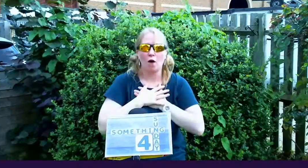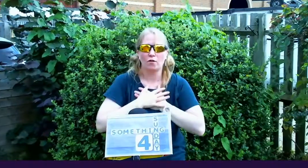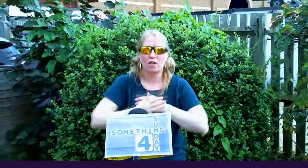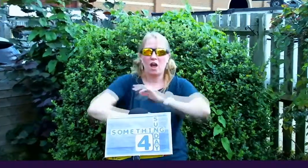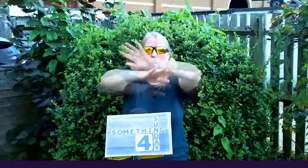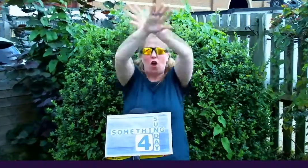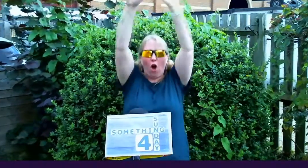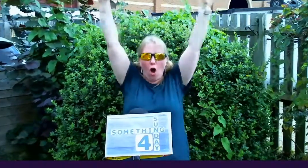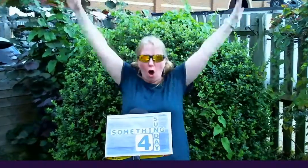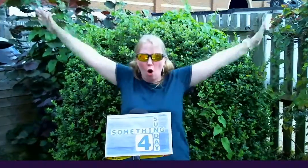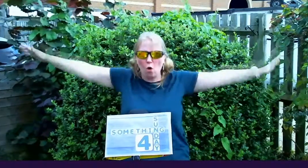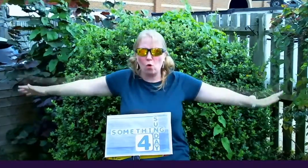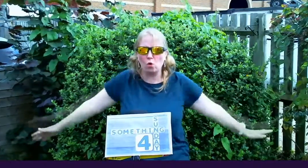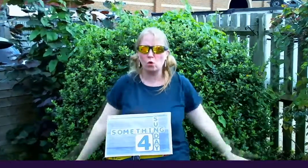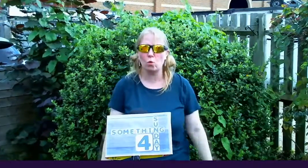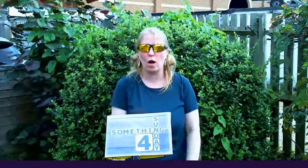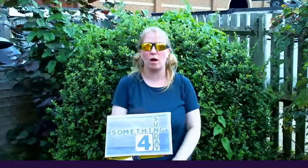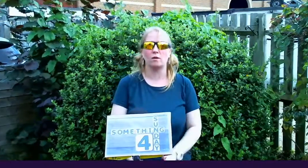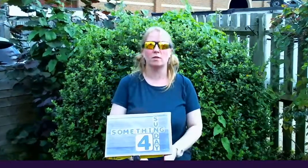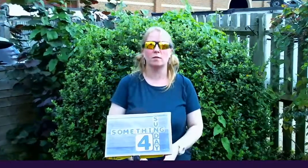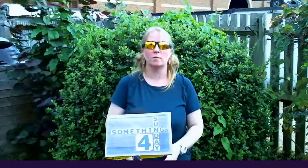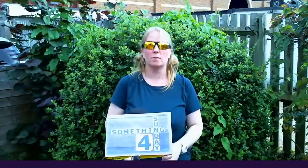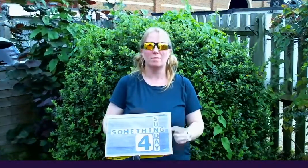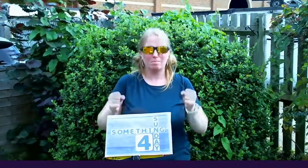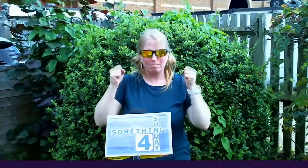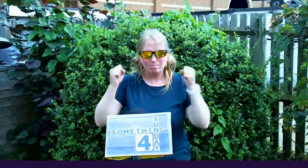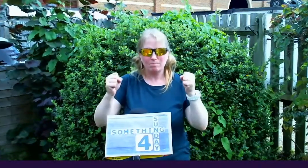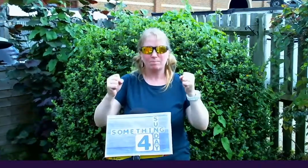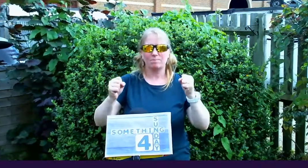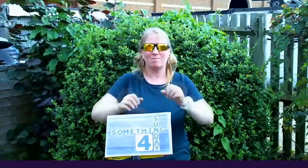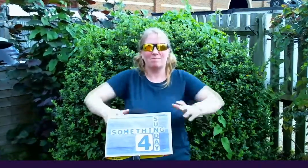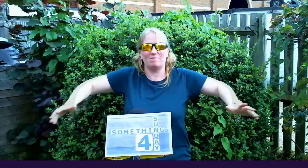loved the whole world.